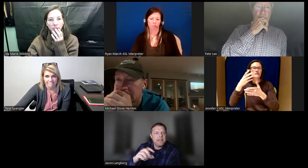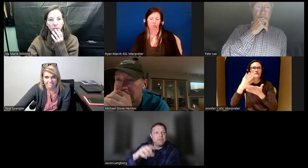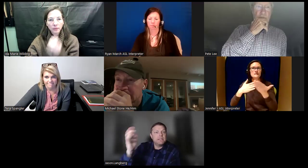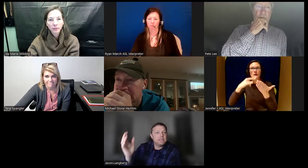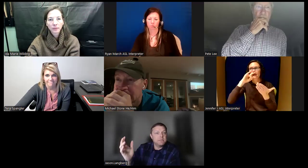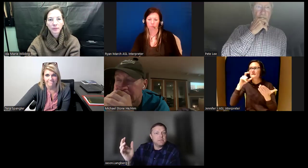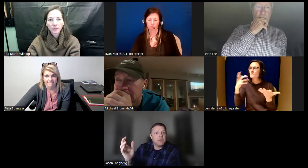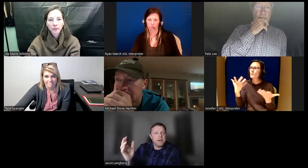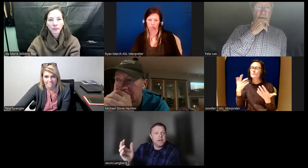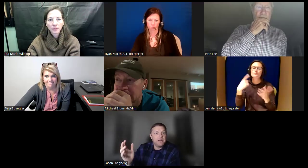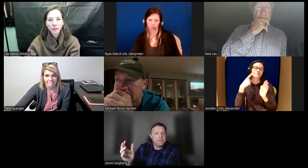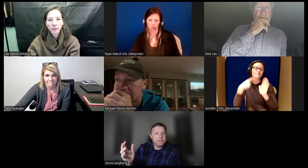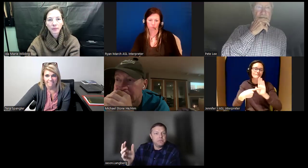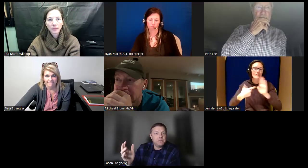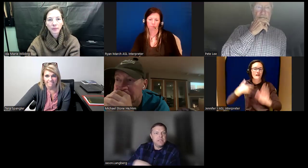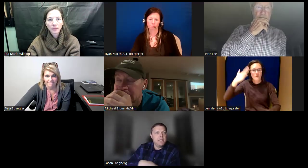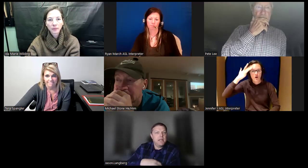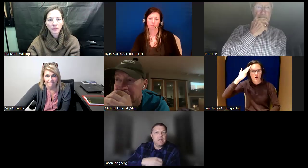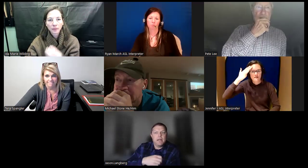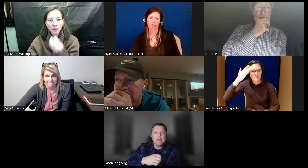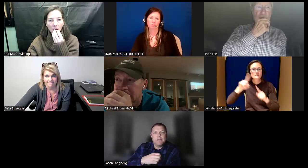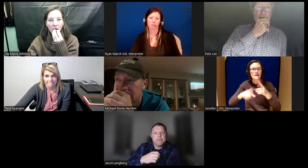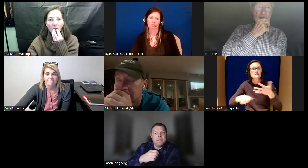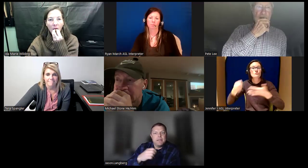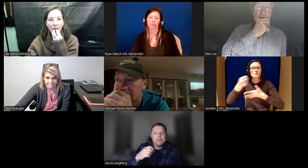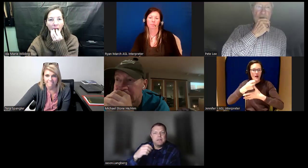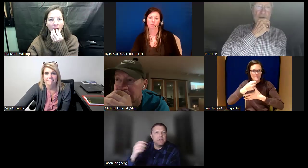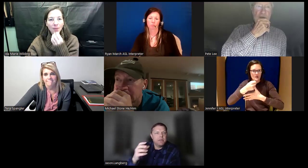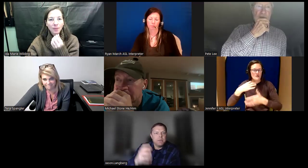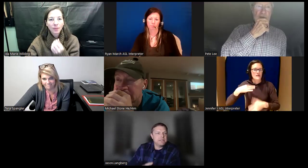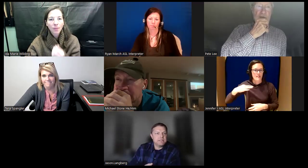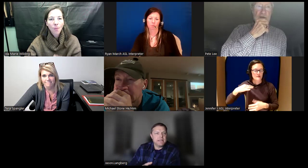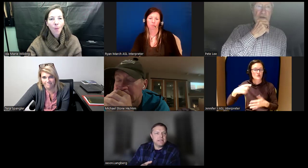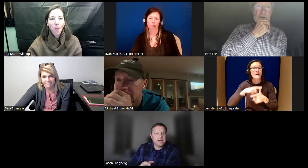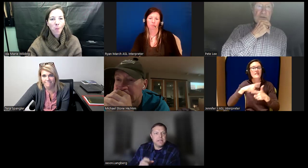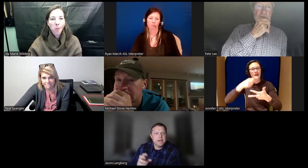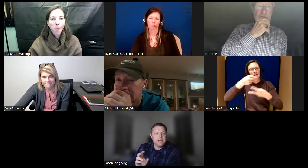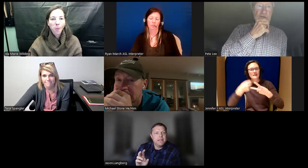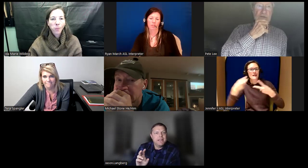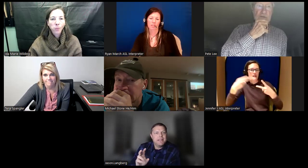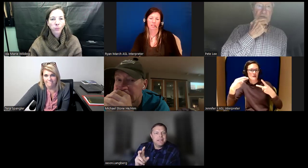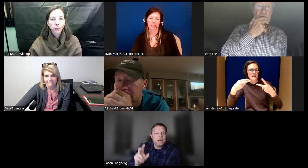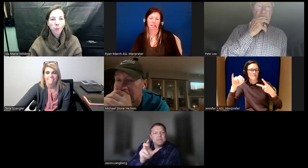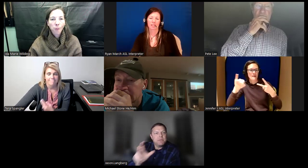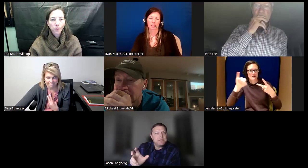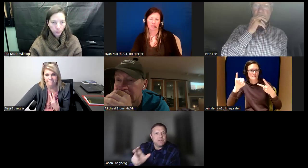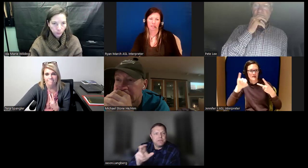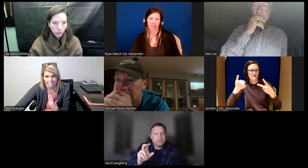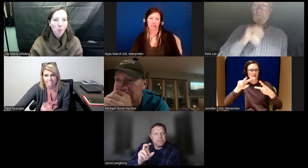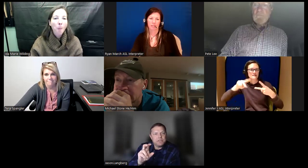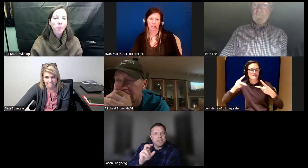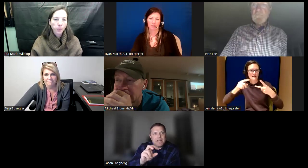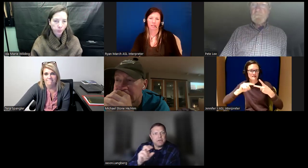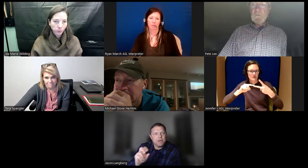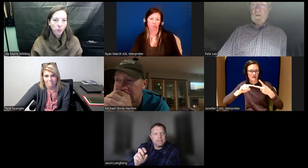say, have autism as a primary area of eligibility, and then hearing impairment as a secondary area. It often depends whether the